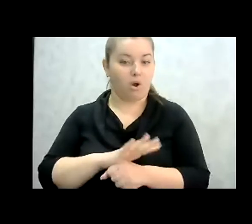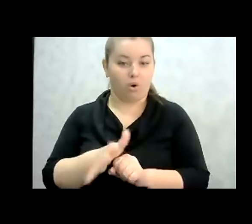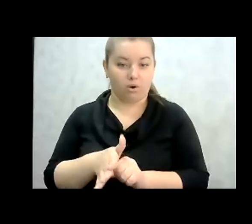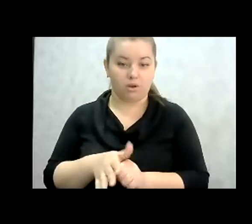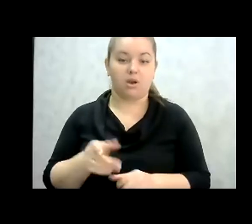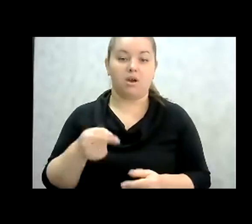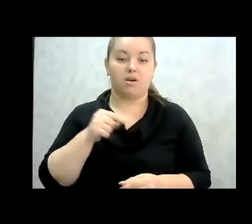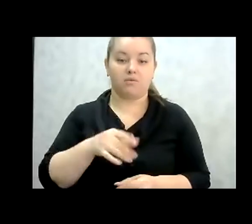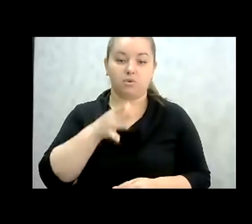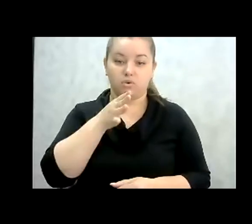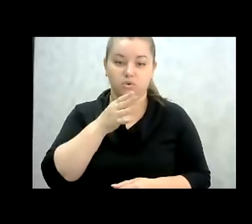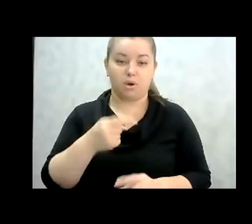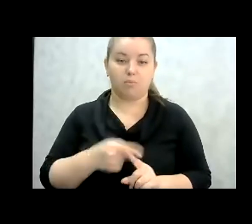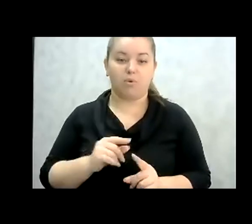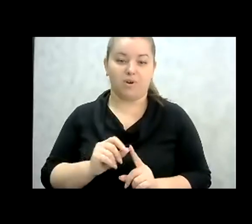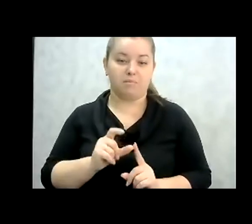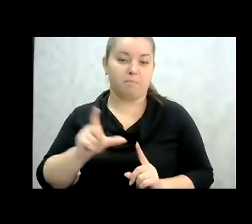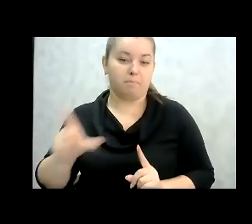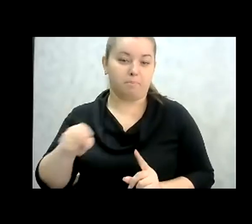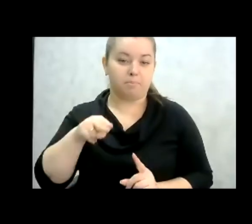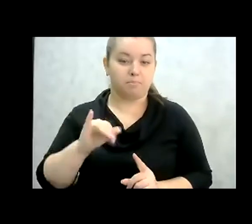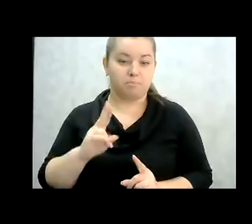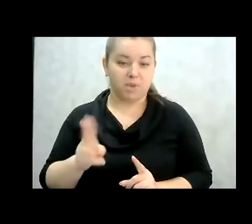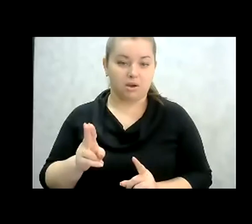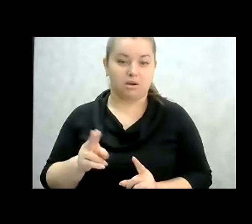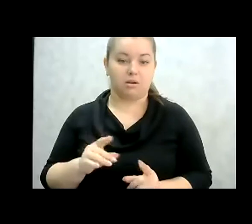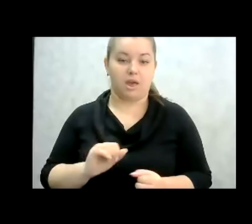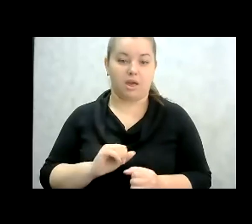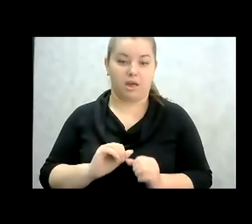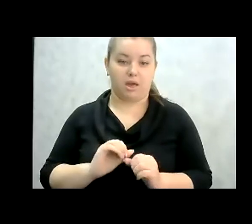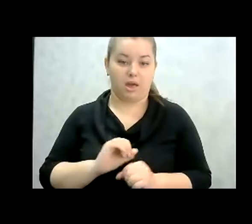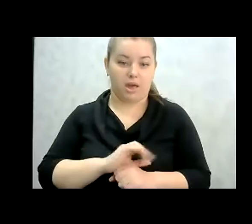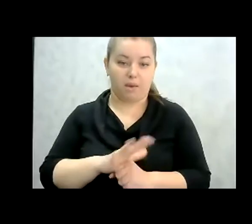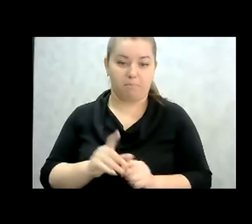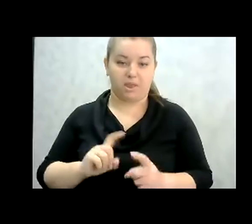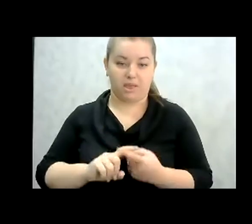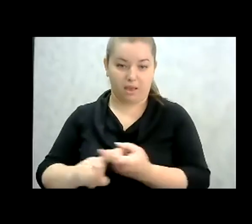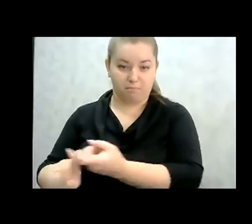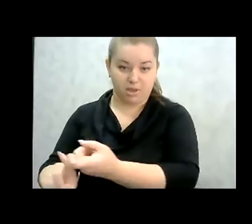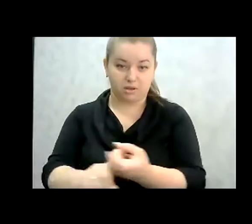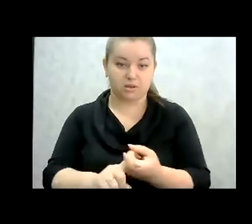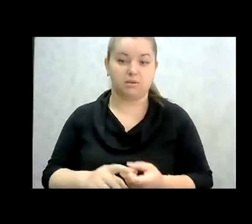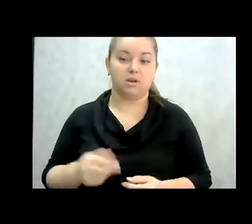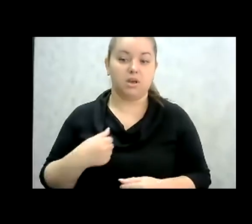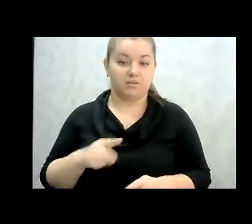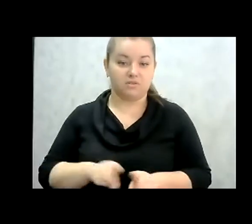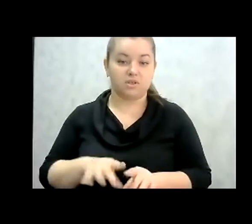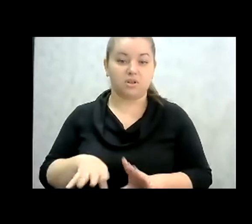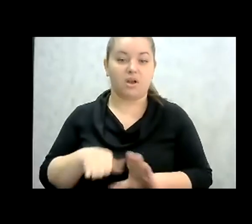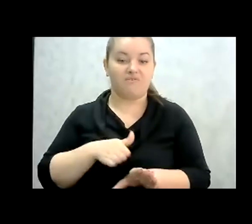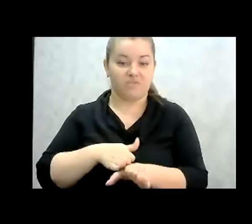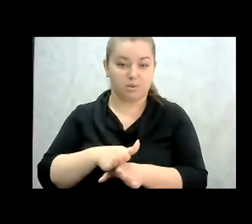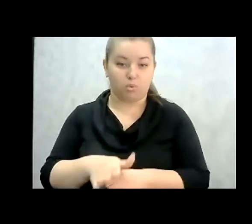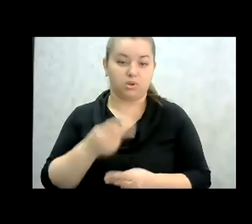the COVID pandemic. At that moment, we were at the peak of the epidemic,